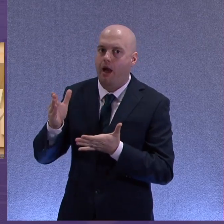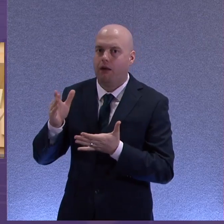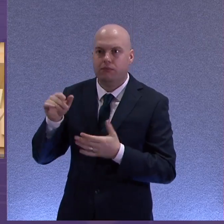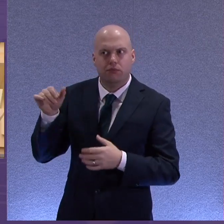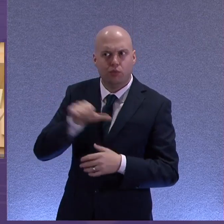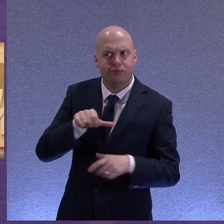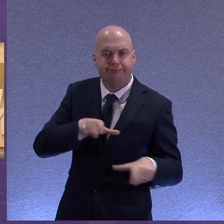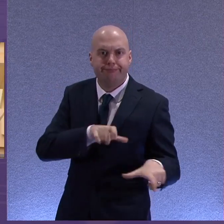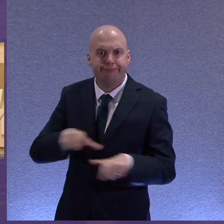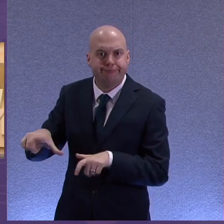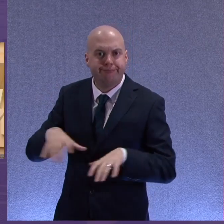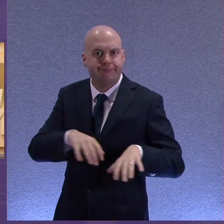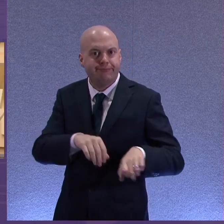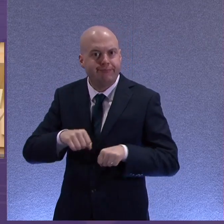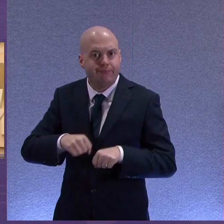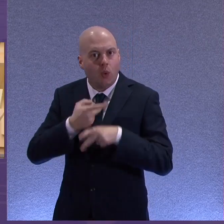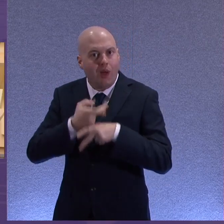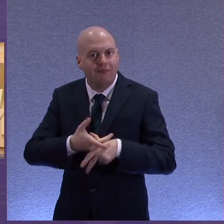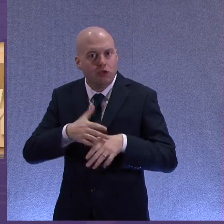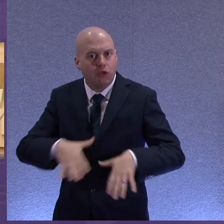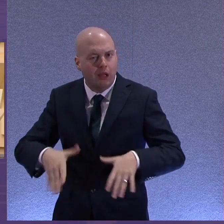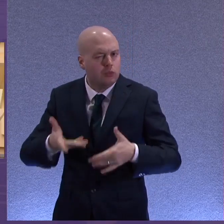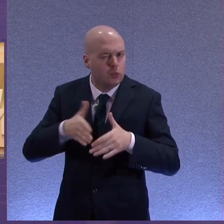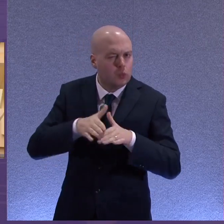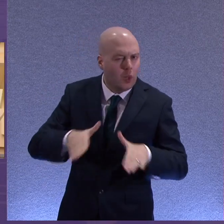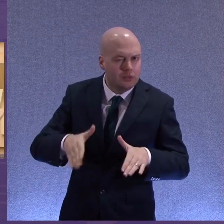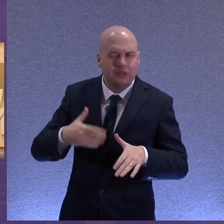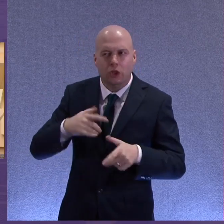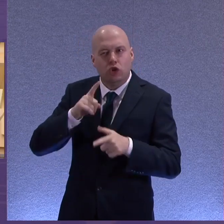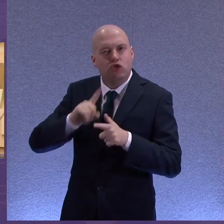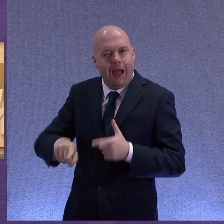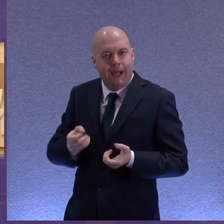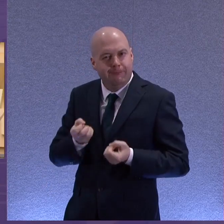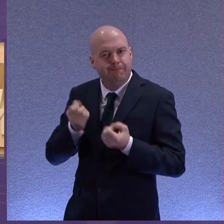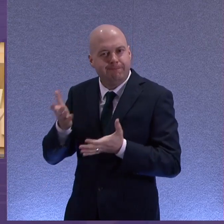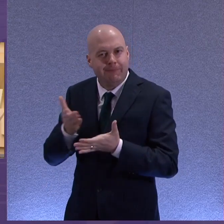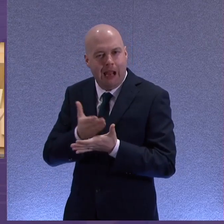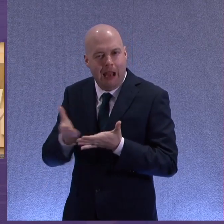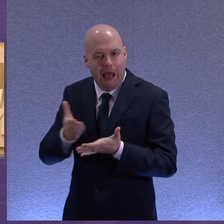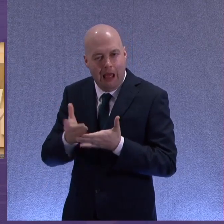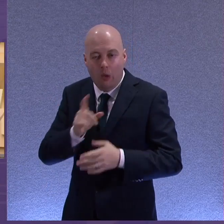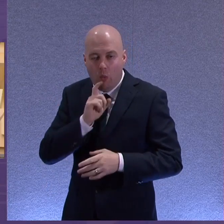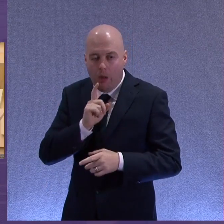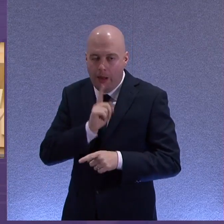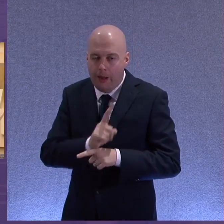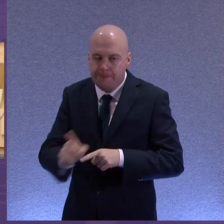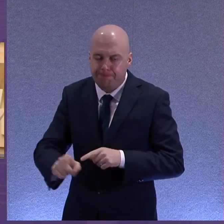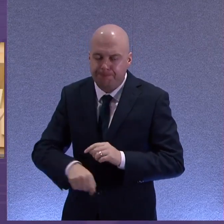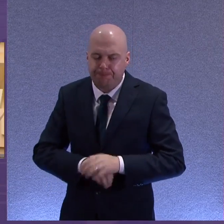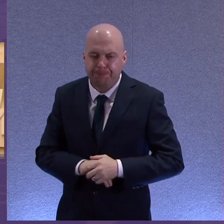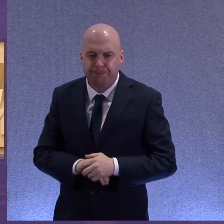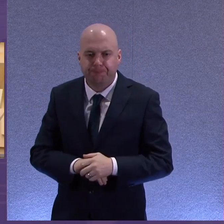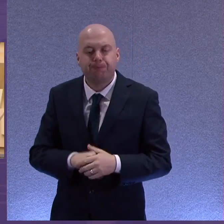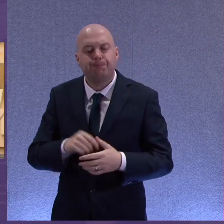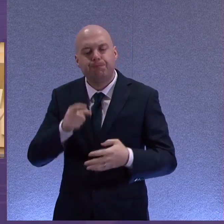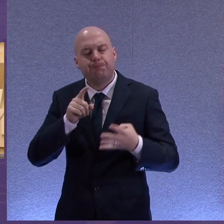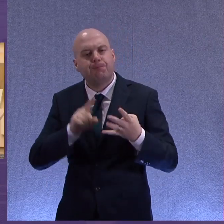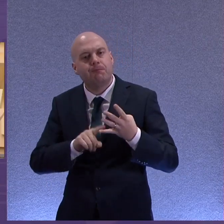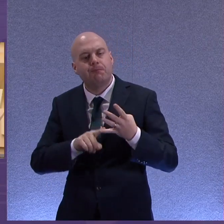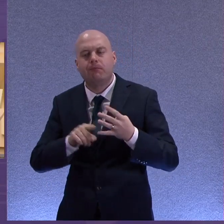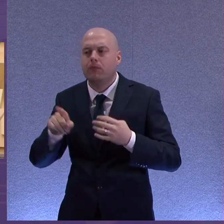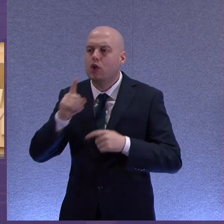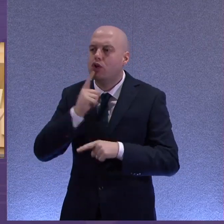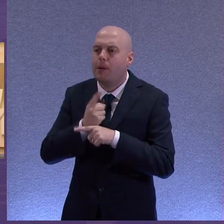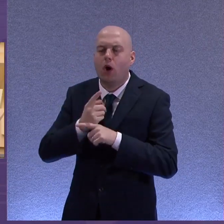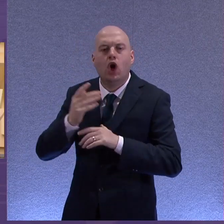to childminders to give them the parameters in which they should be operating. On construction, what you've set out here today in terms of what